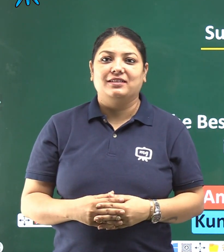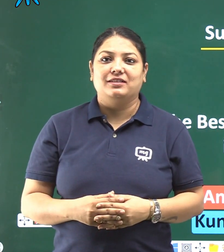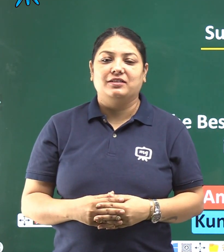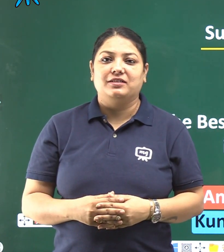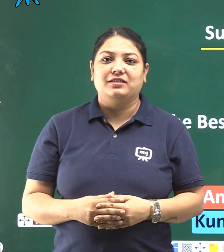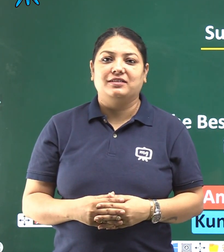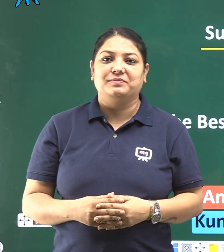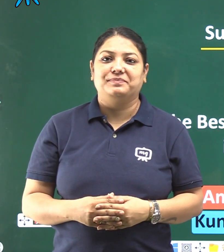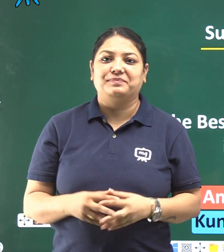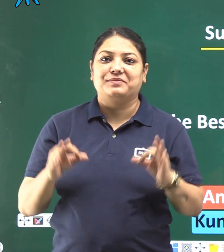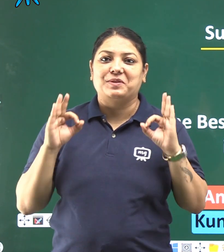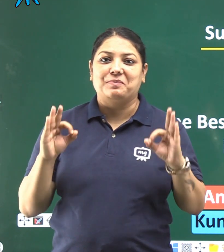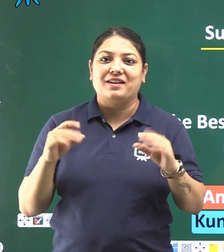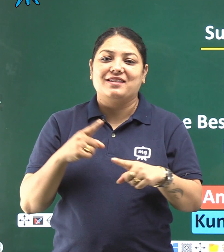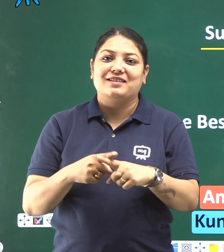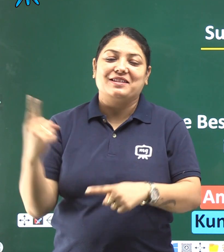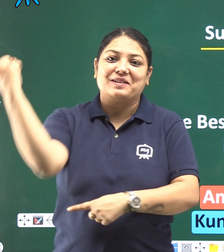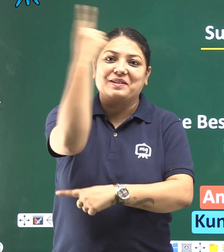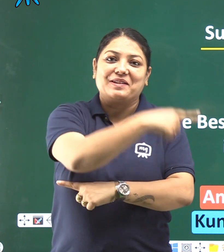The Best Christmas Present